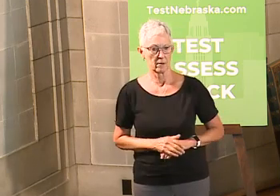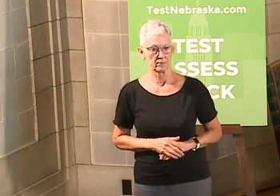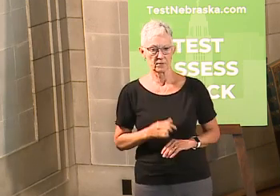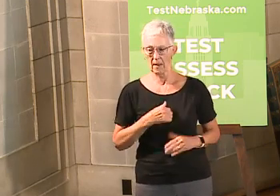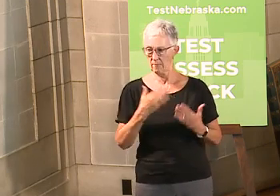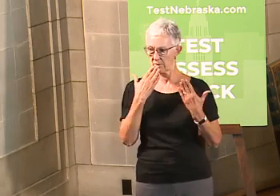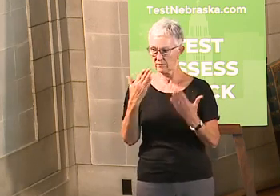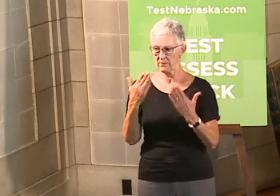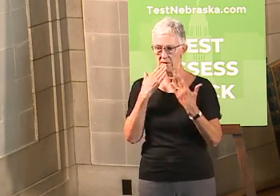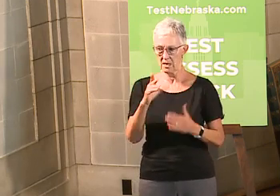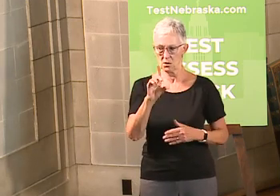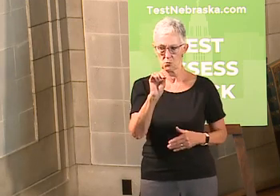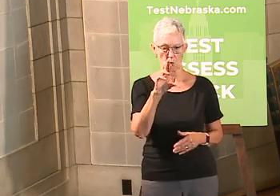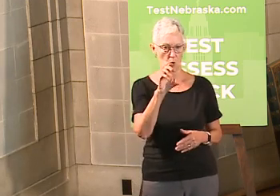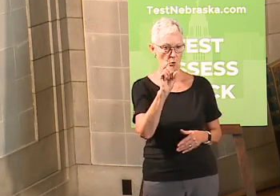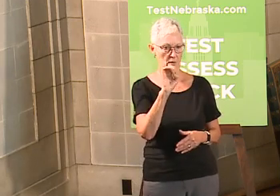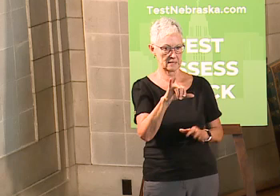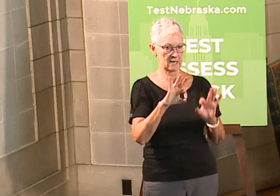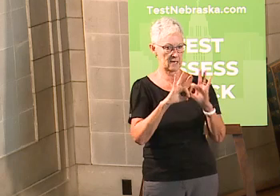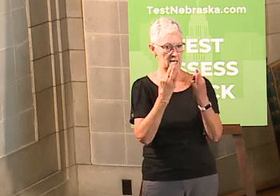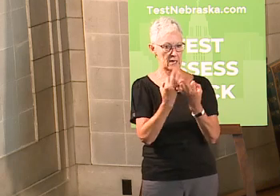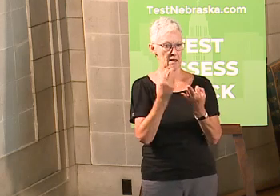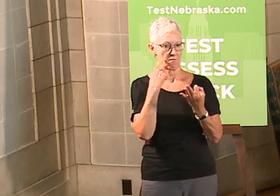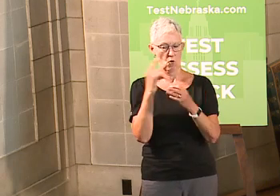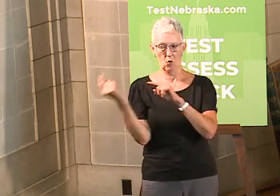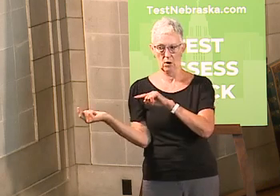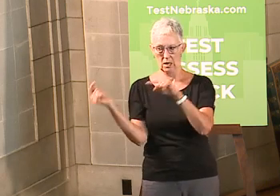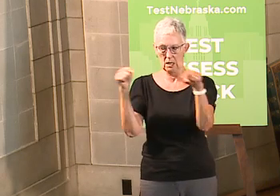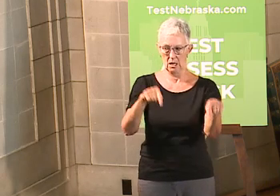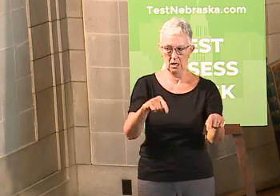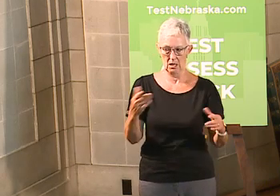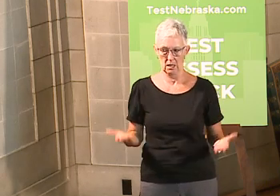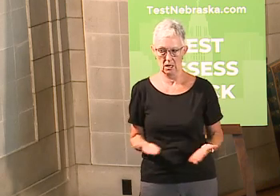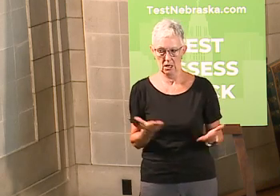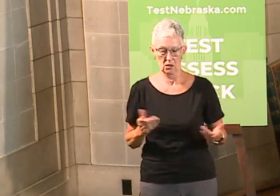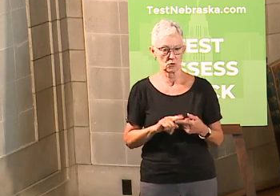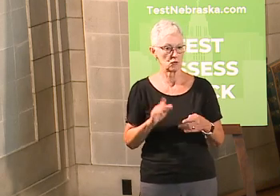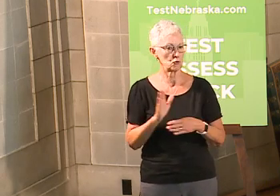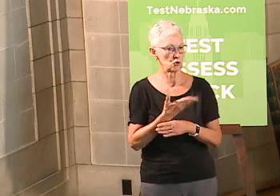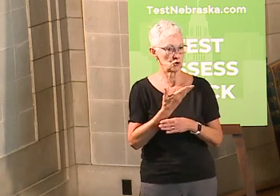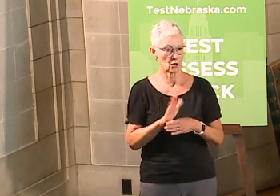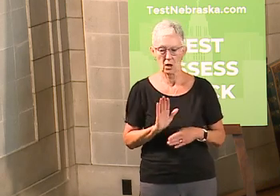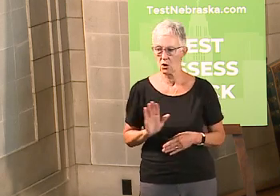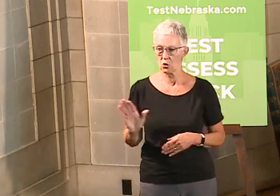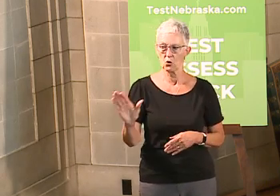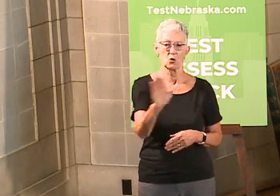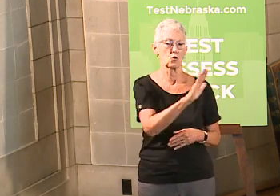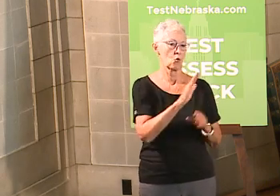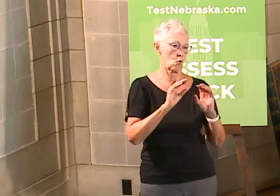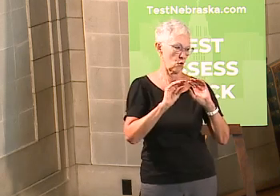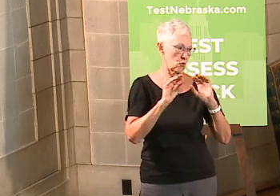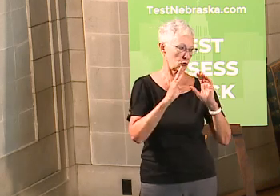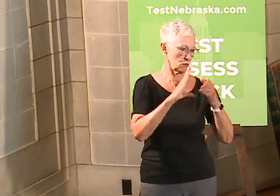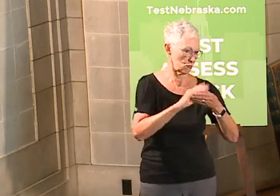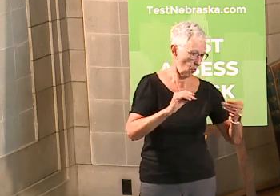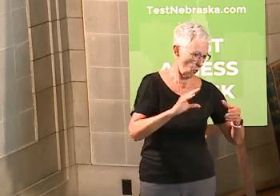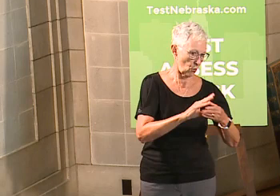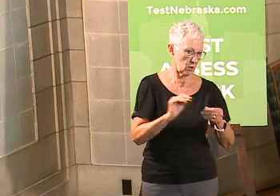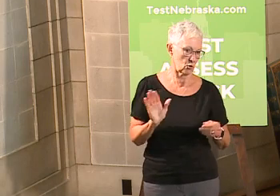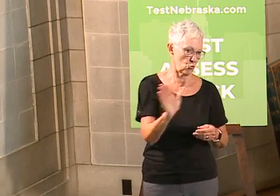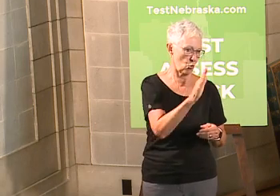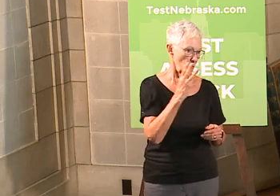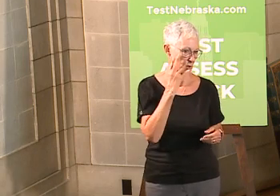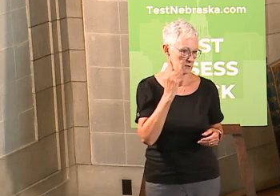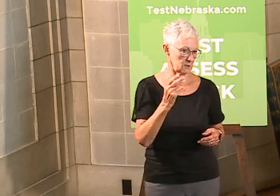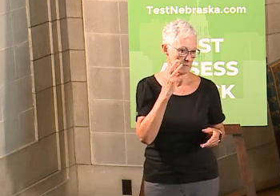for coming forward and sharing your story to make it so much easier for other military families, their caregivers, and our veterans to